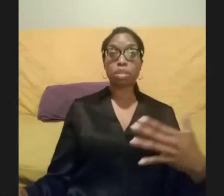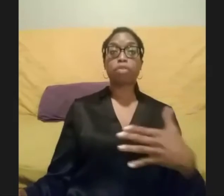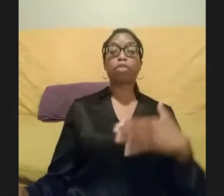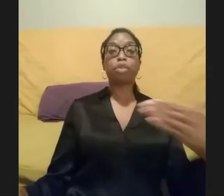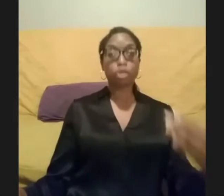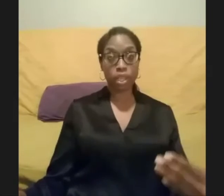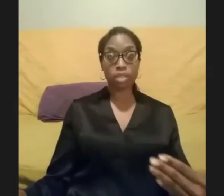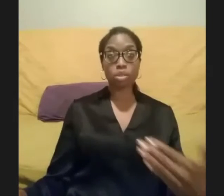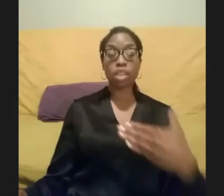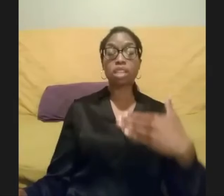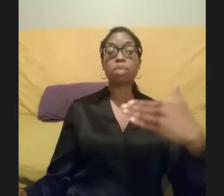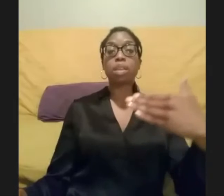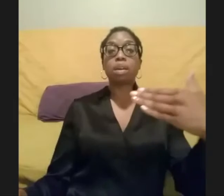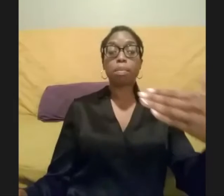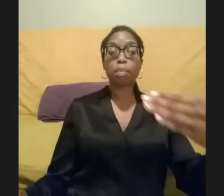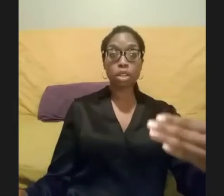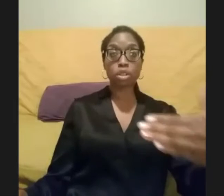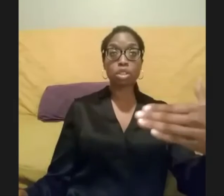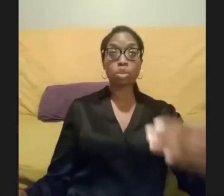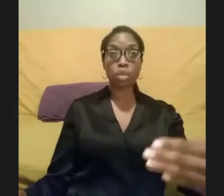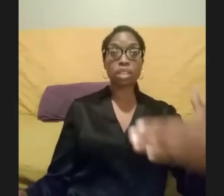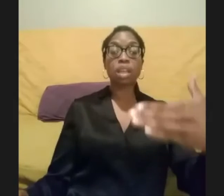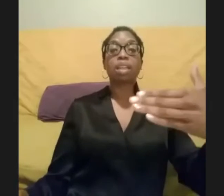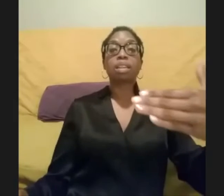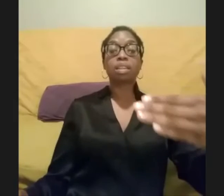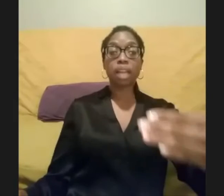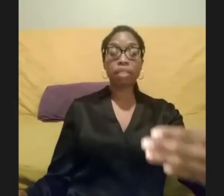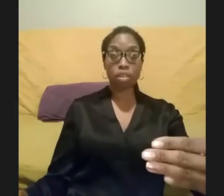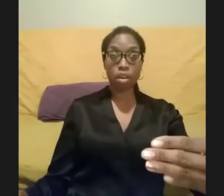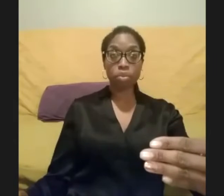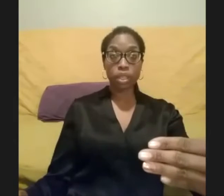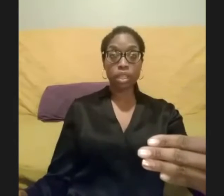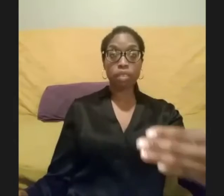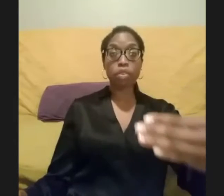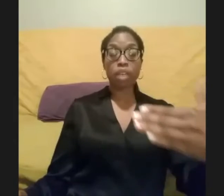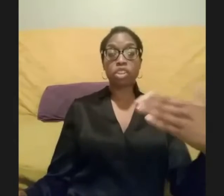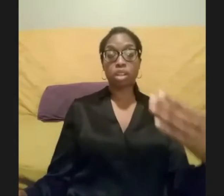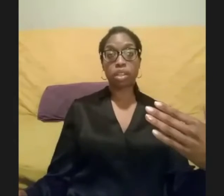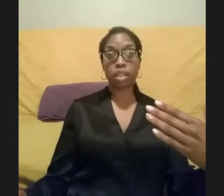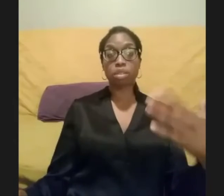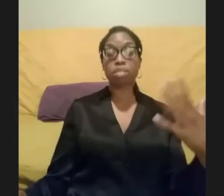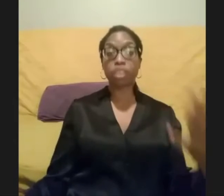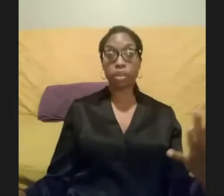for future cancer. So they need to be monitored and screened lifelong, really, if you have a childhood cancer. It's very important.